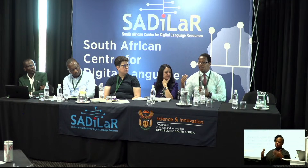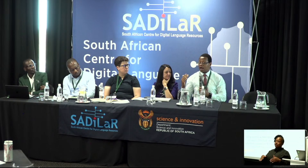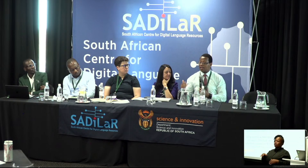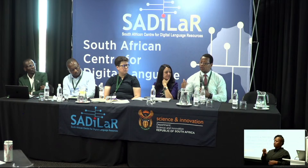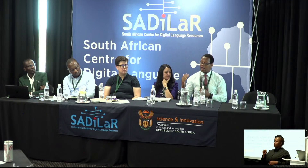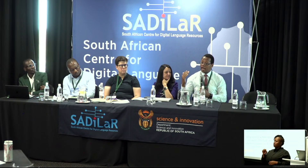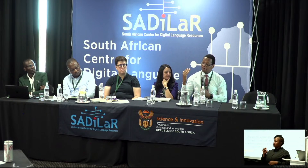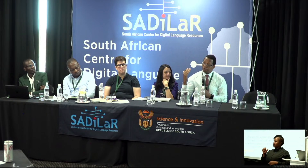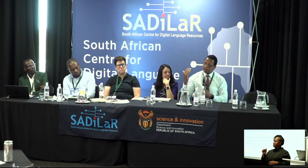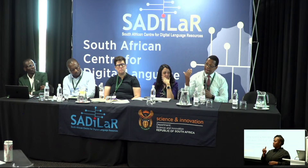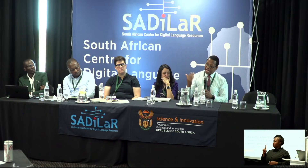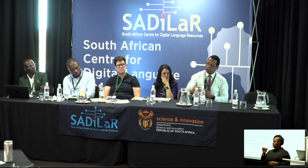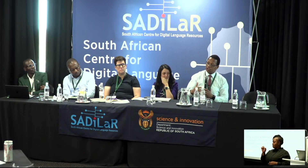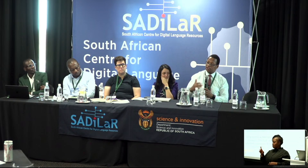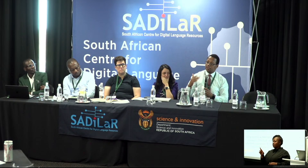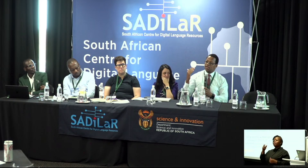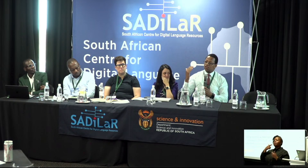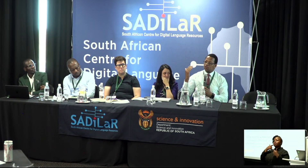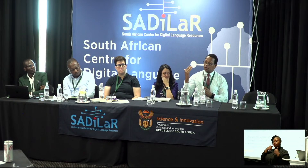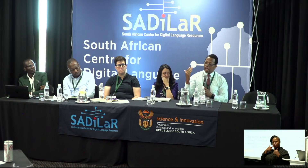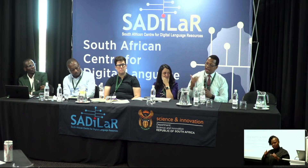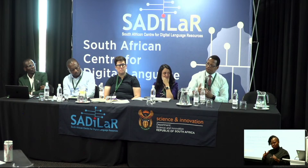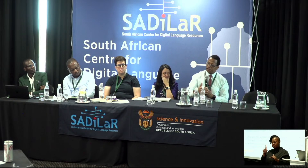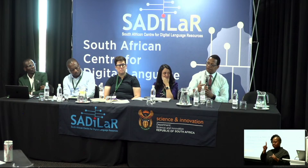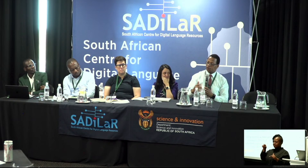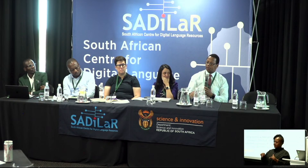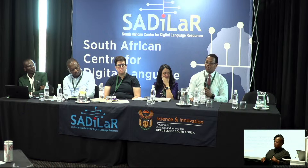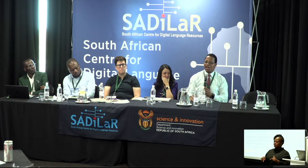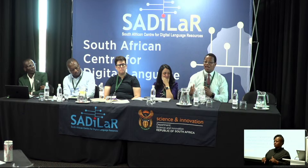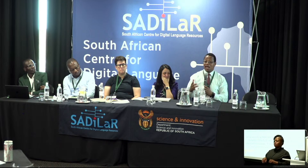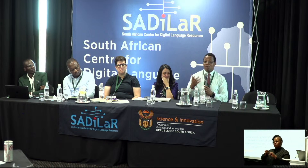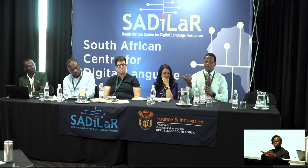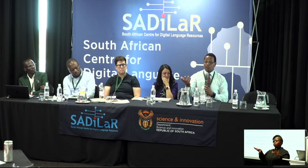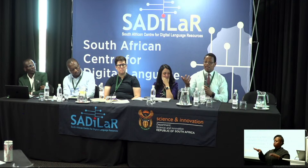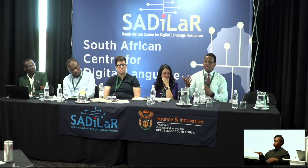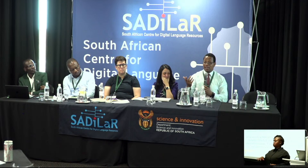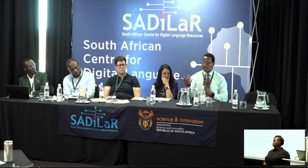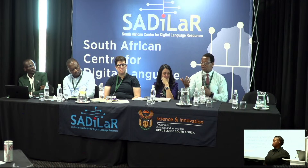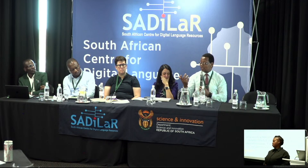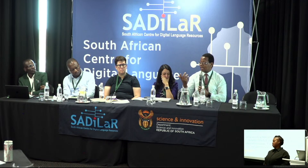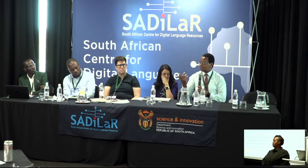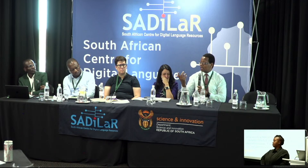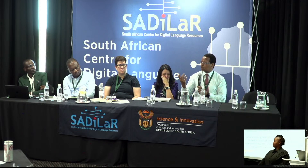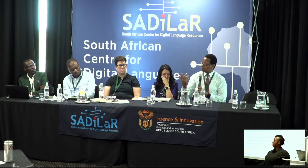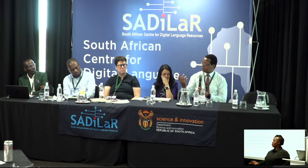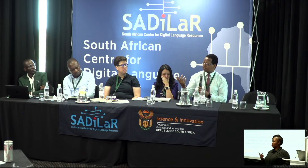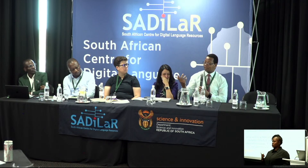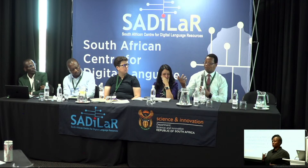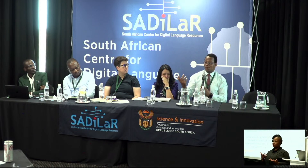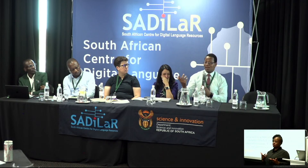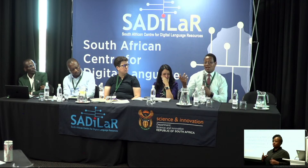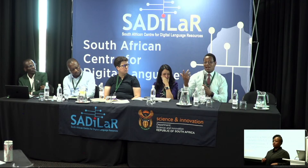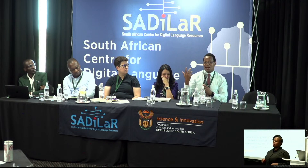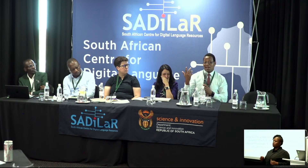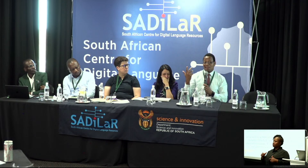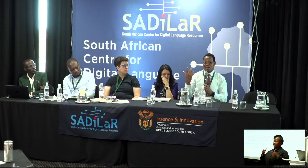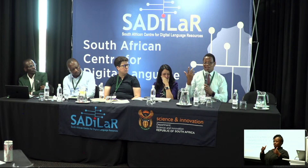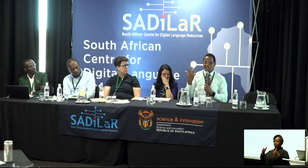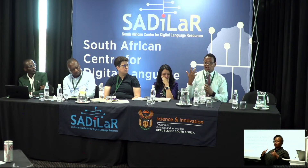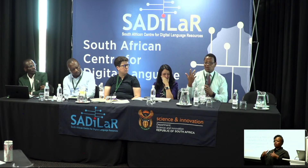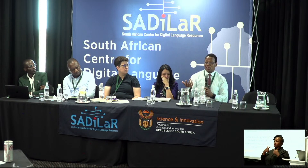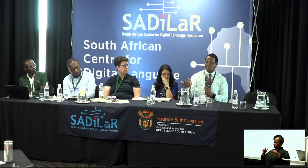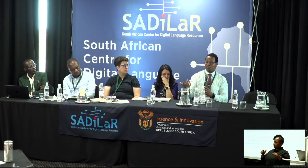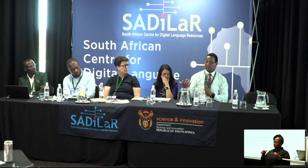Sadila, for us to have languages to have this footprint. And by the way, the large language models,